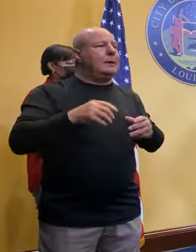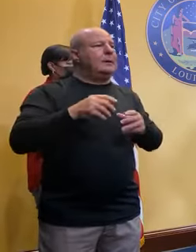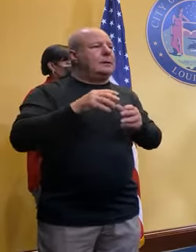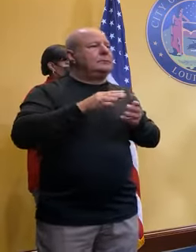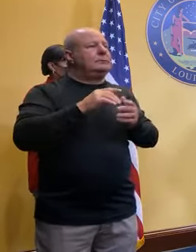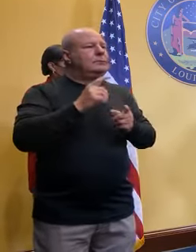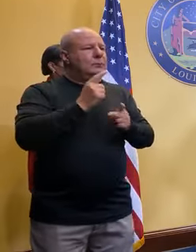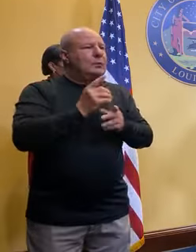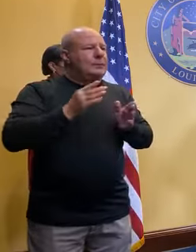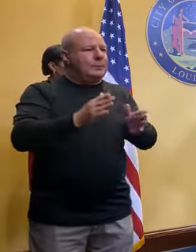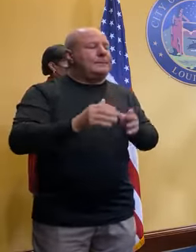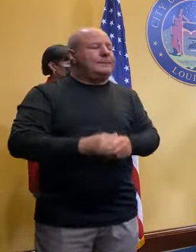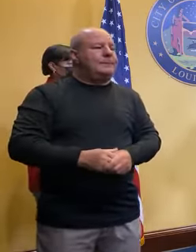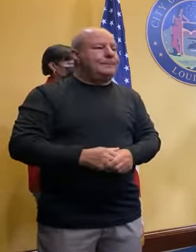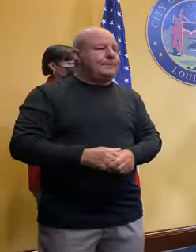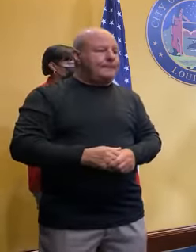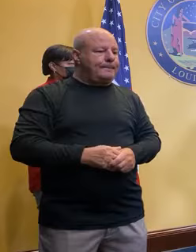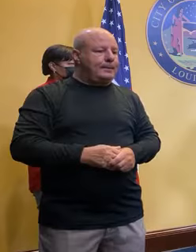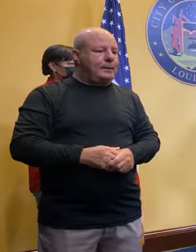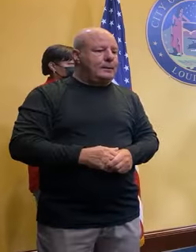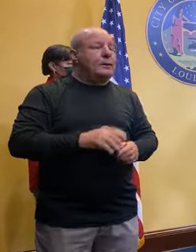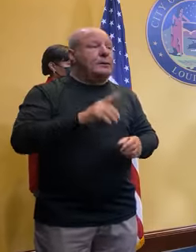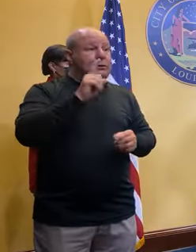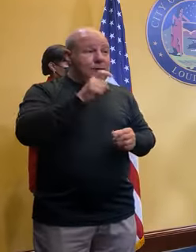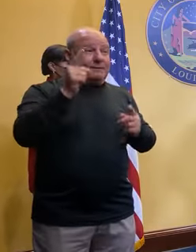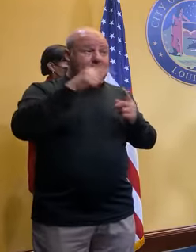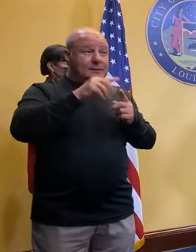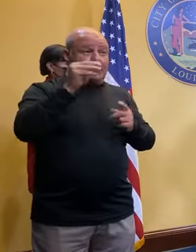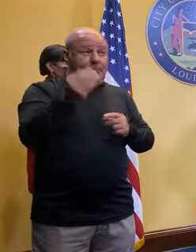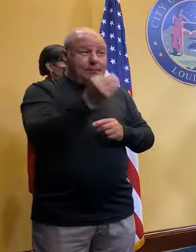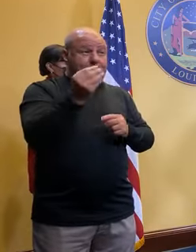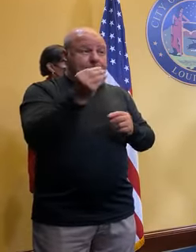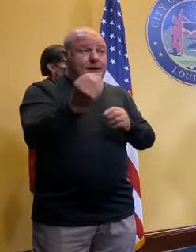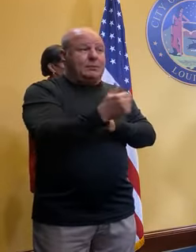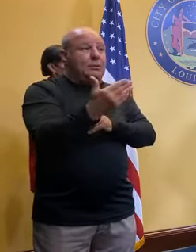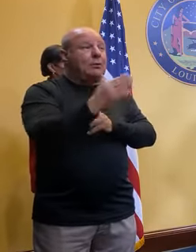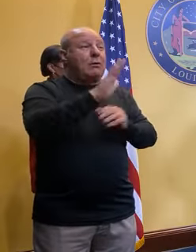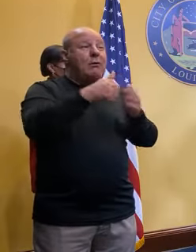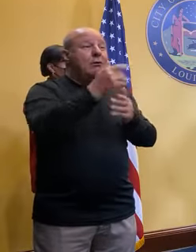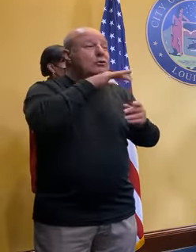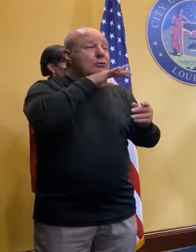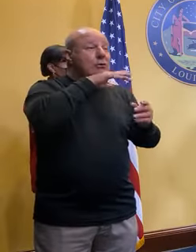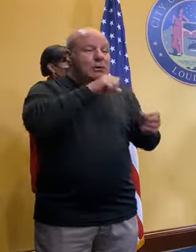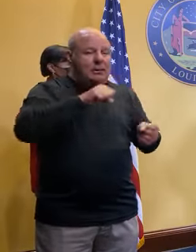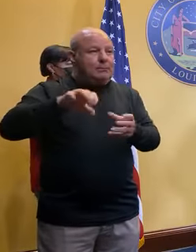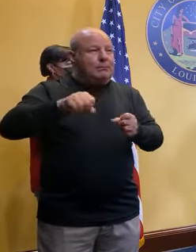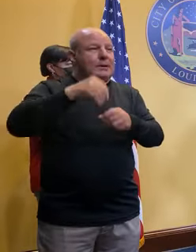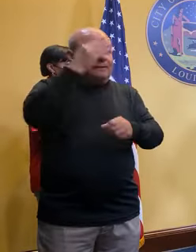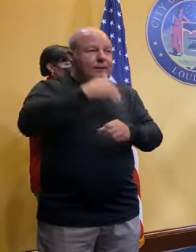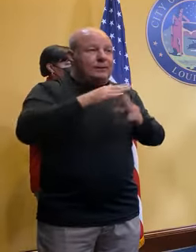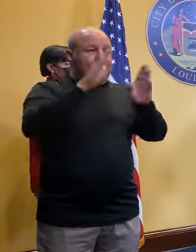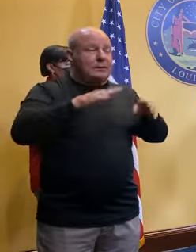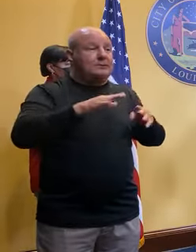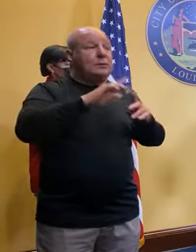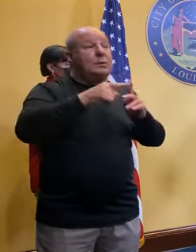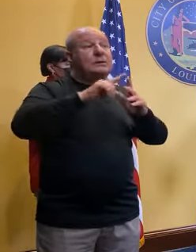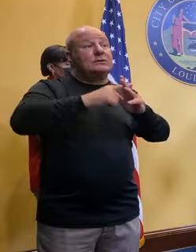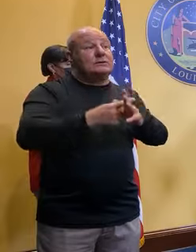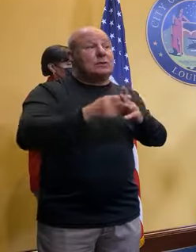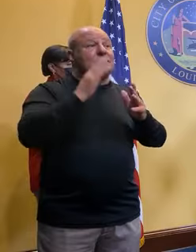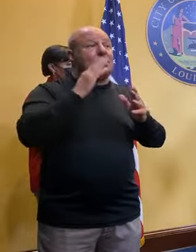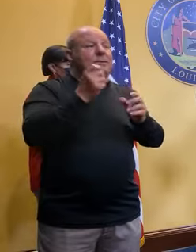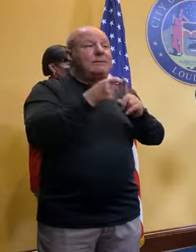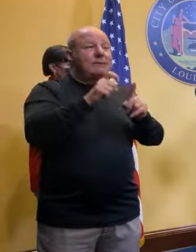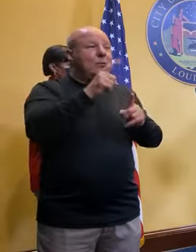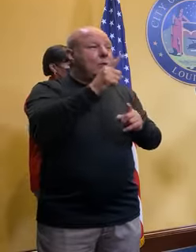for the debris team. You've got until Monday morning to put all that stuff in front of your house. When that debris clearing starts, it's going to be sidewalk